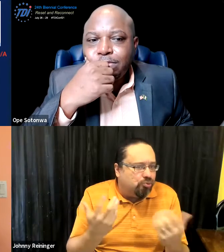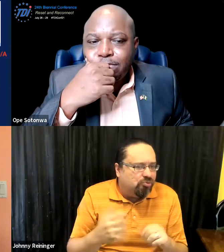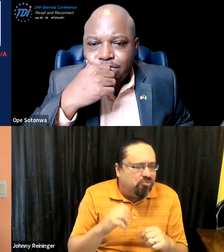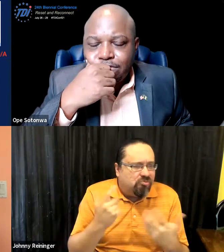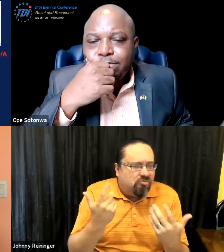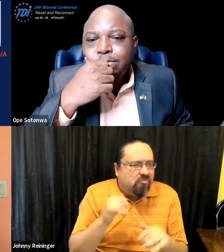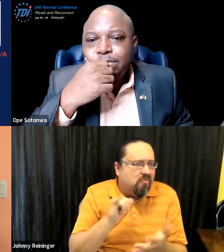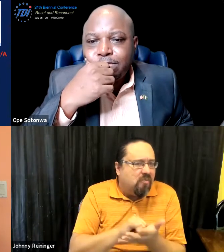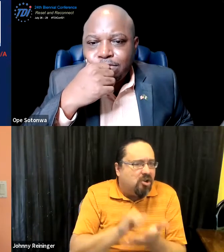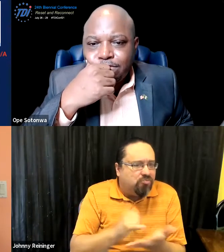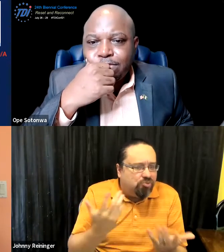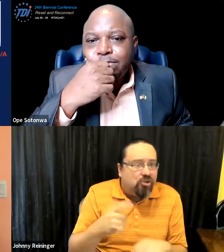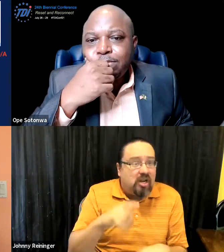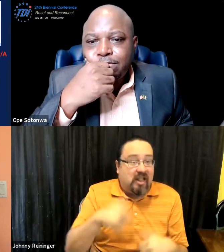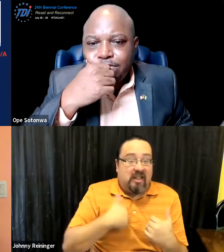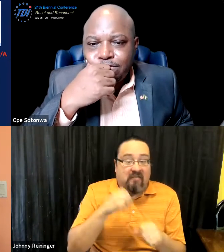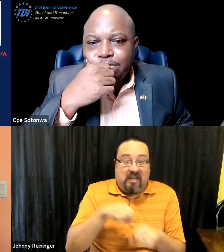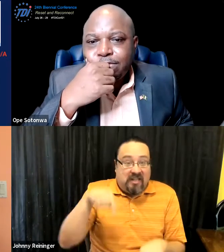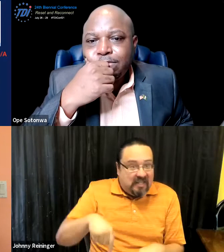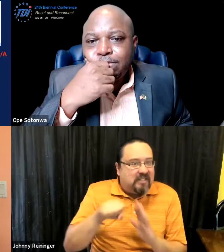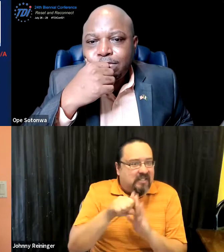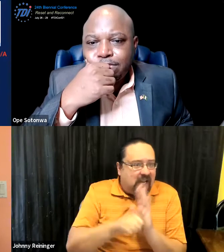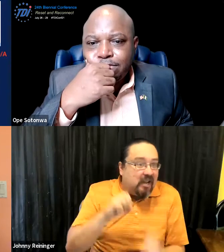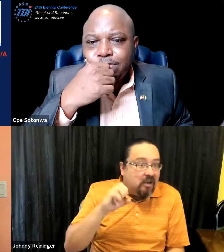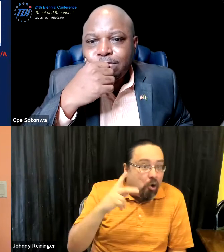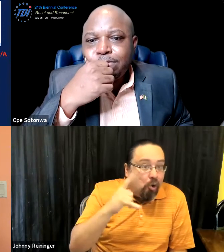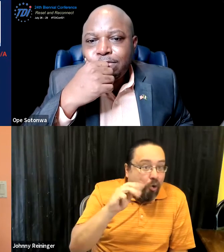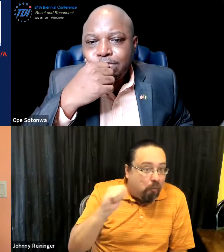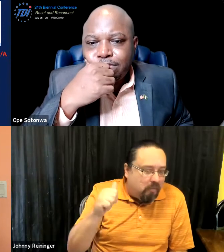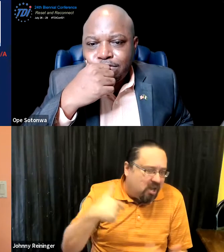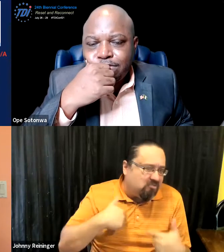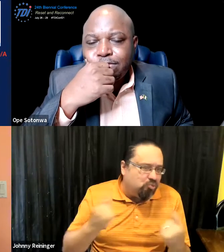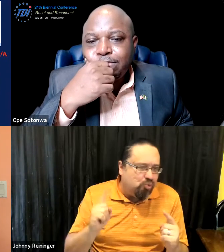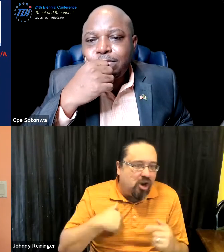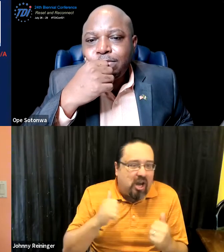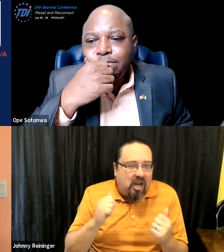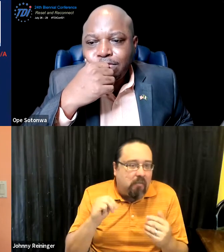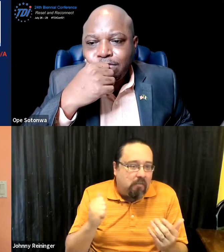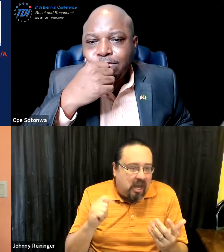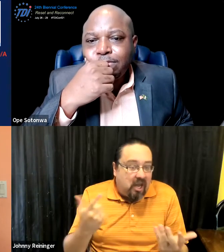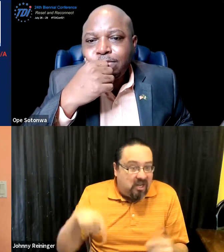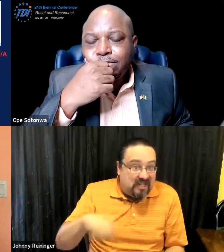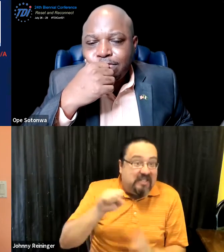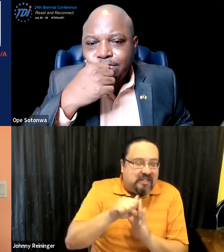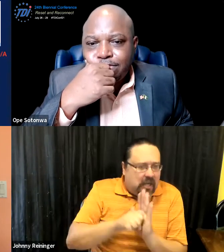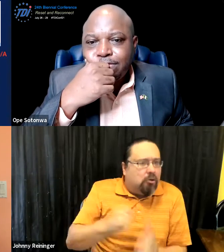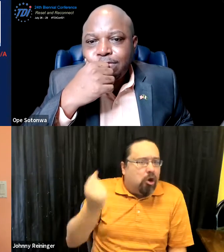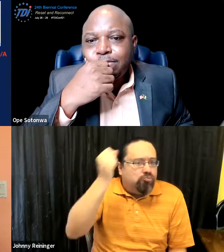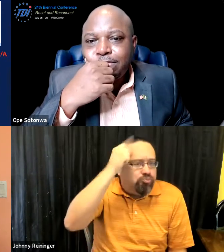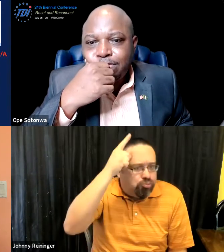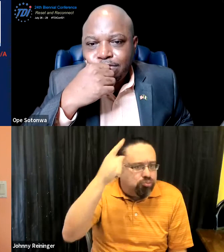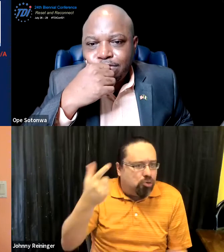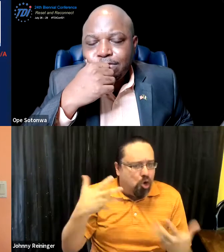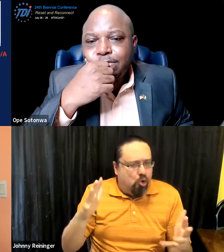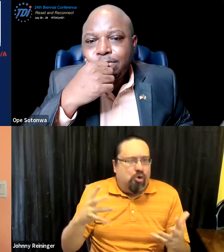live in our shoes? And so it's impossible. Living in the state in Oklahoma, this is where I'm at right now